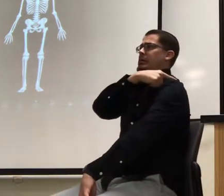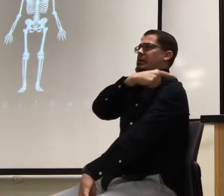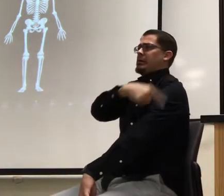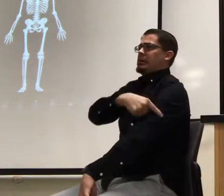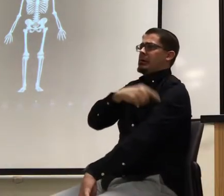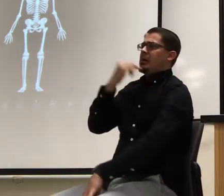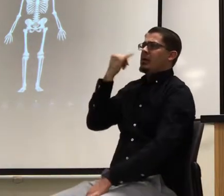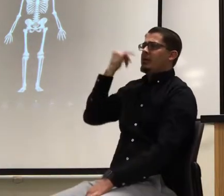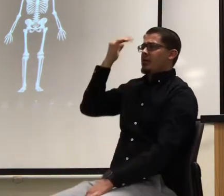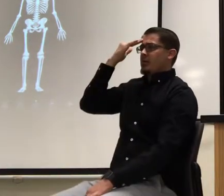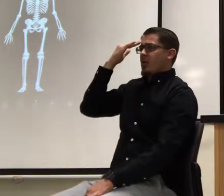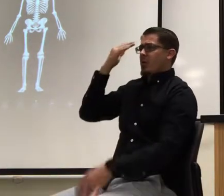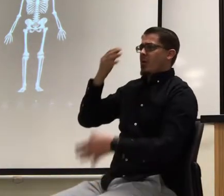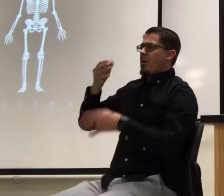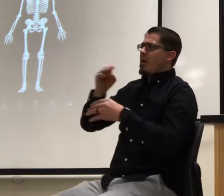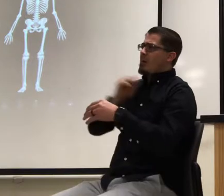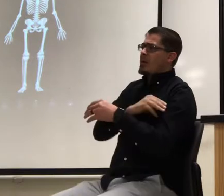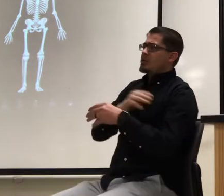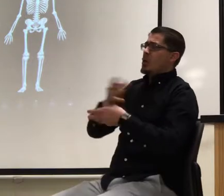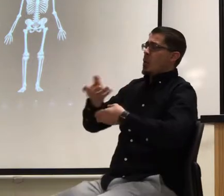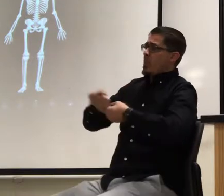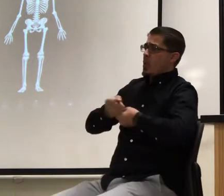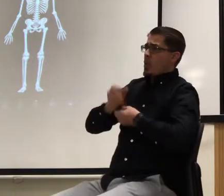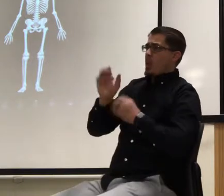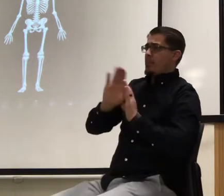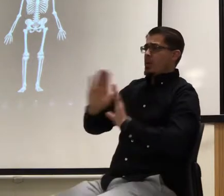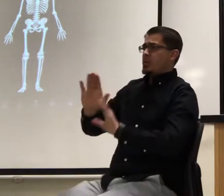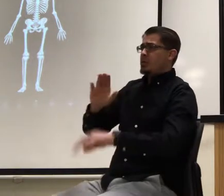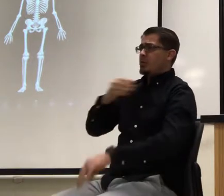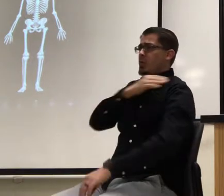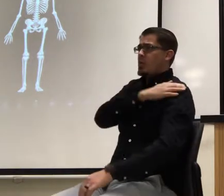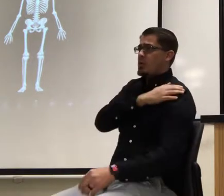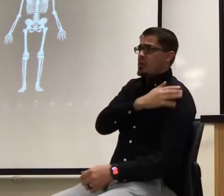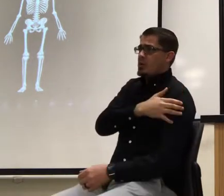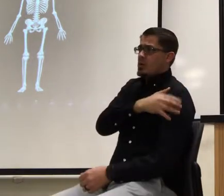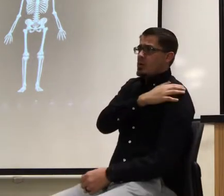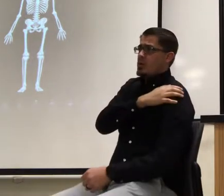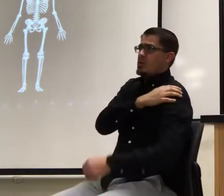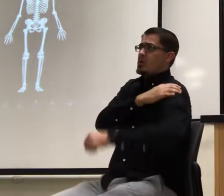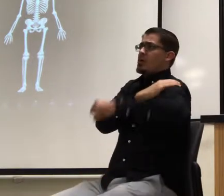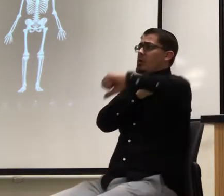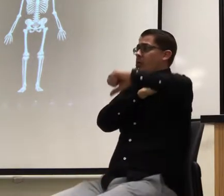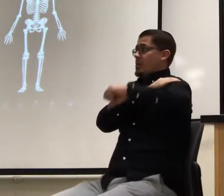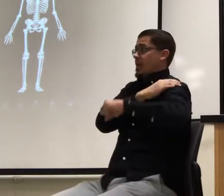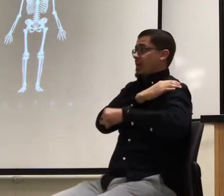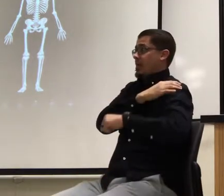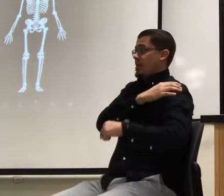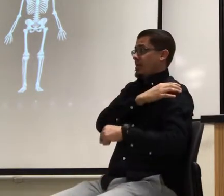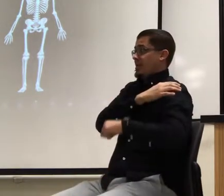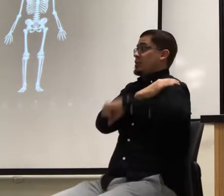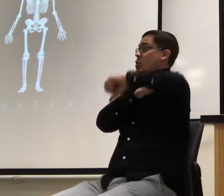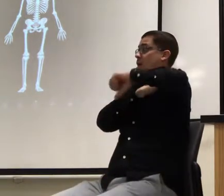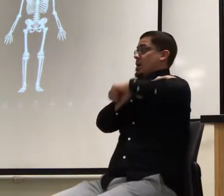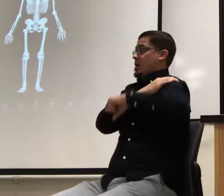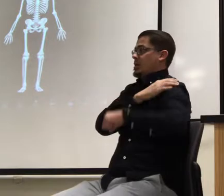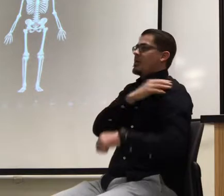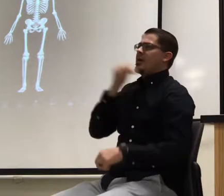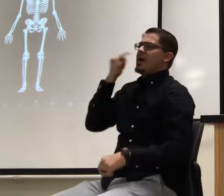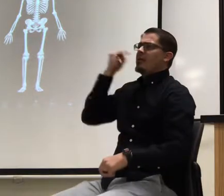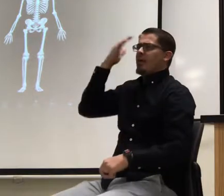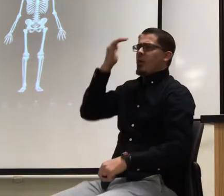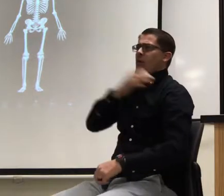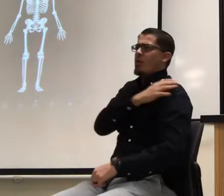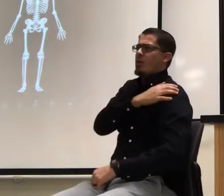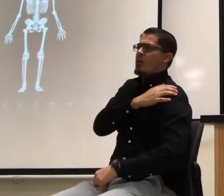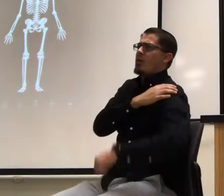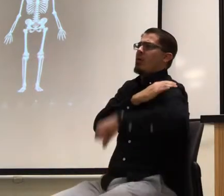know muscles pull, they never push. I know it's pulling from the outside mid shaft of this bone, it's gonna pull that way. Oh, what is that? Oh,